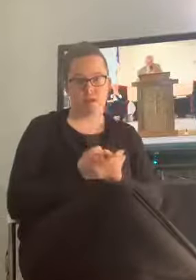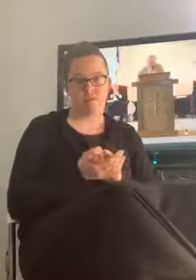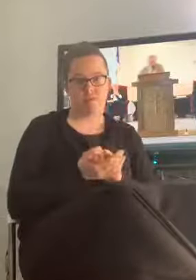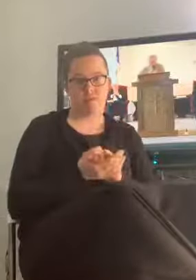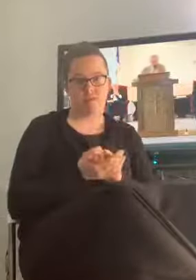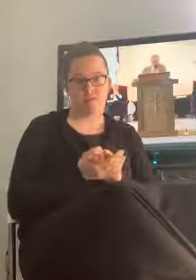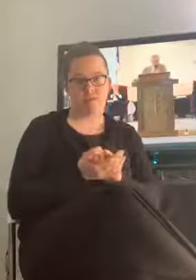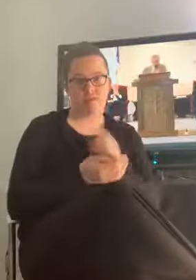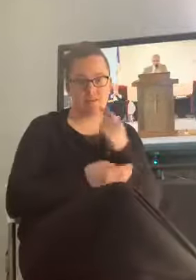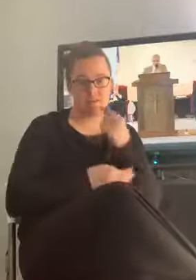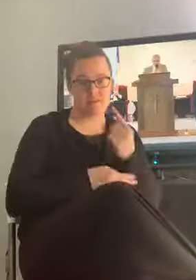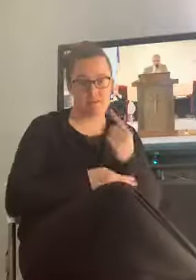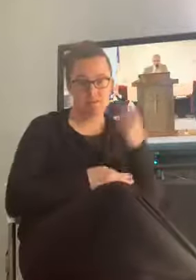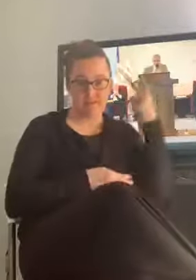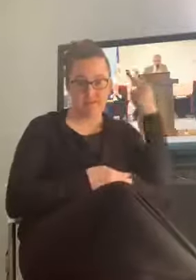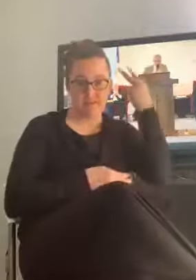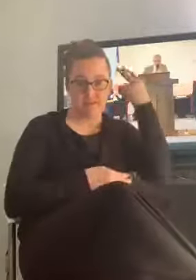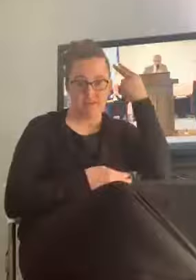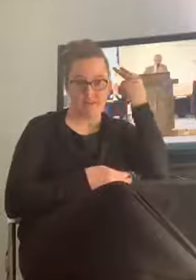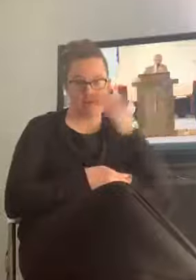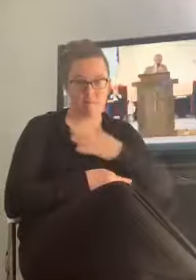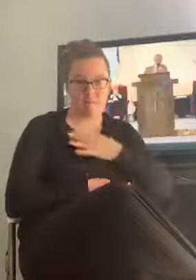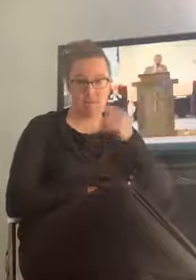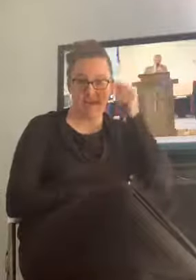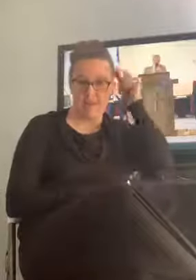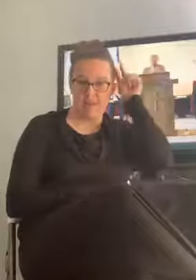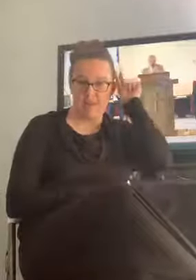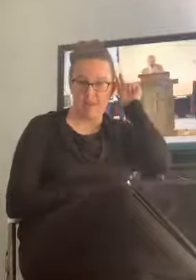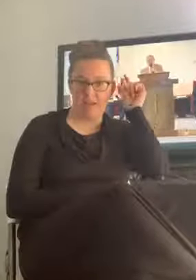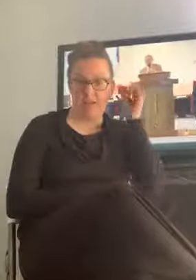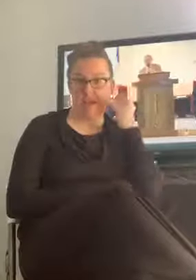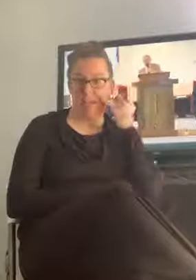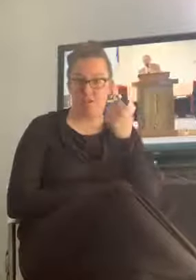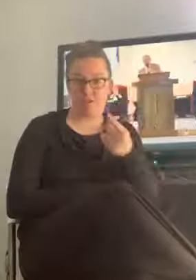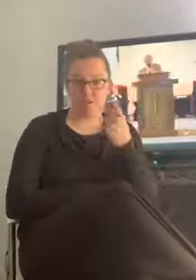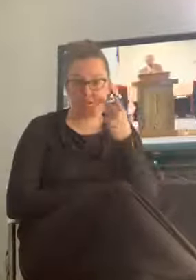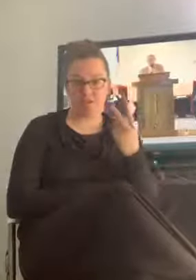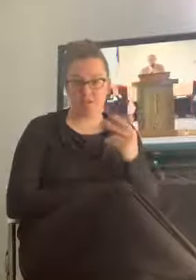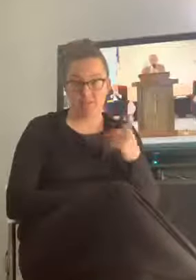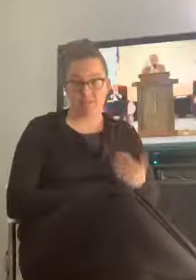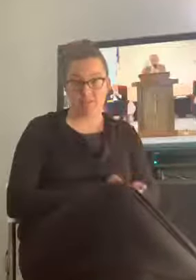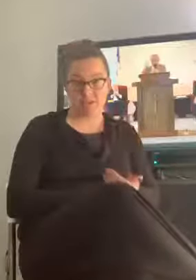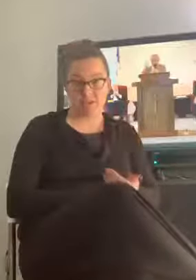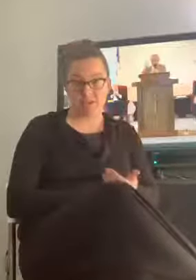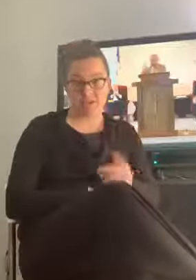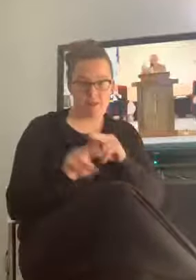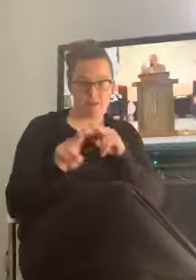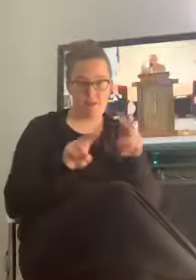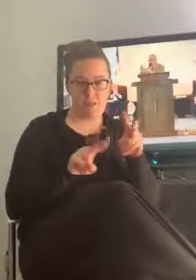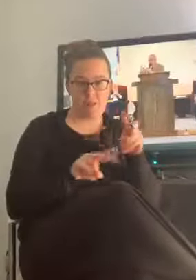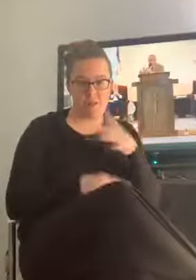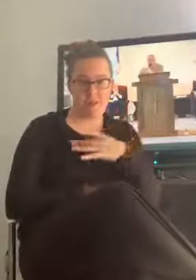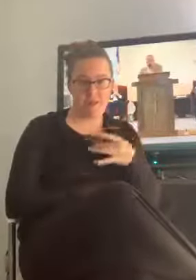hair. But if I come in here and you see me looking with an homish haircut,